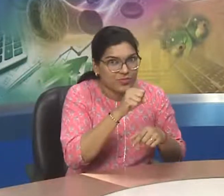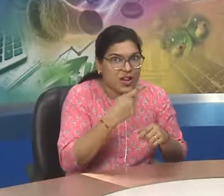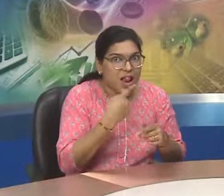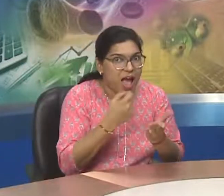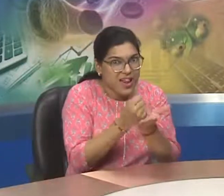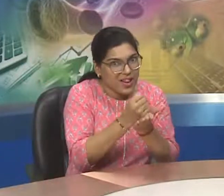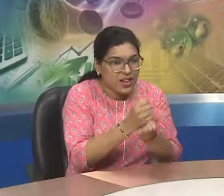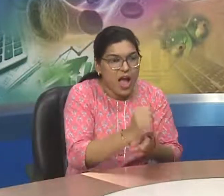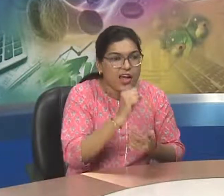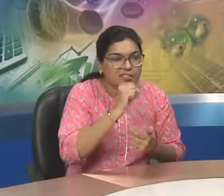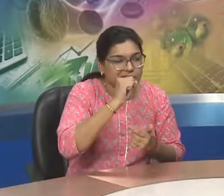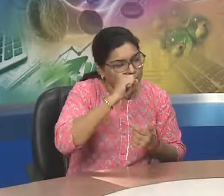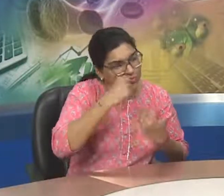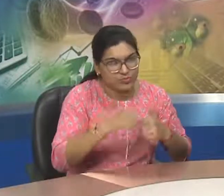each other